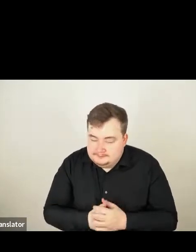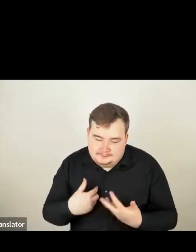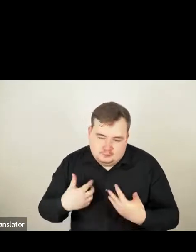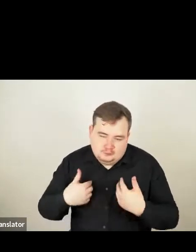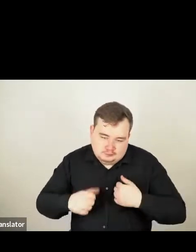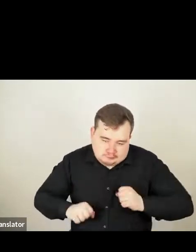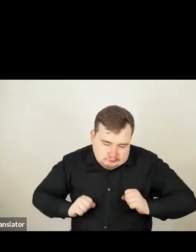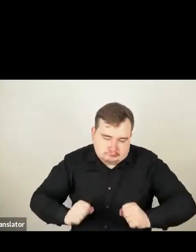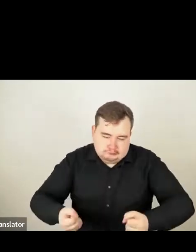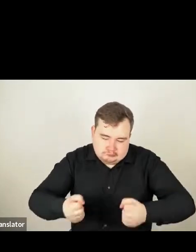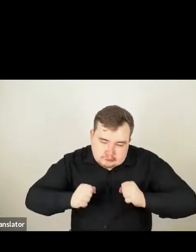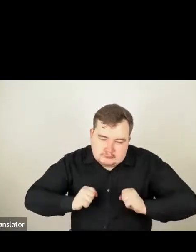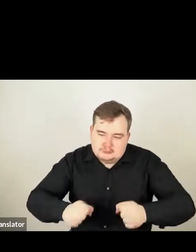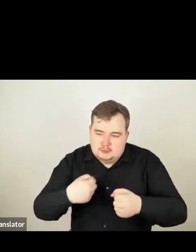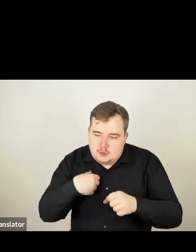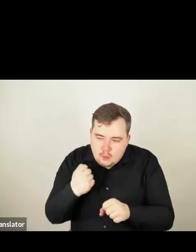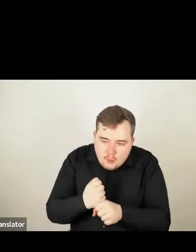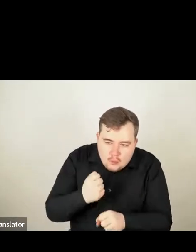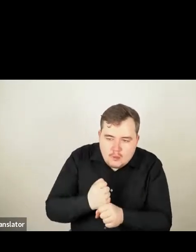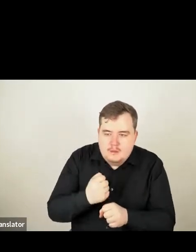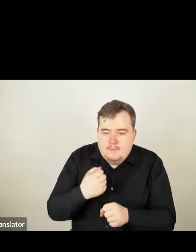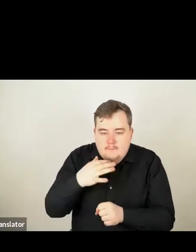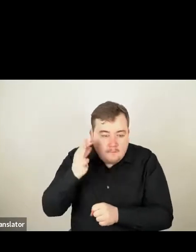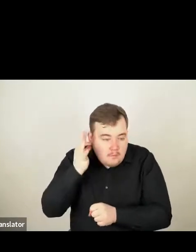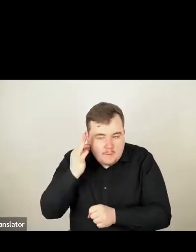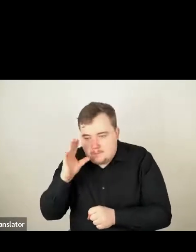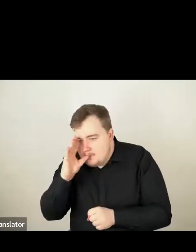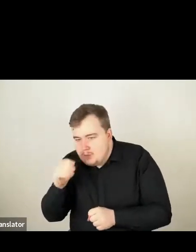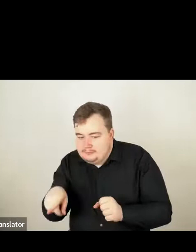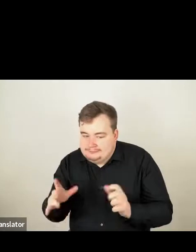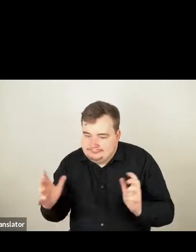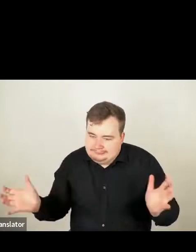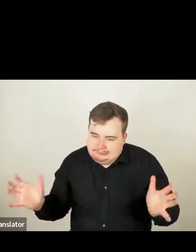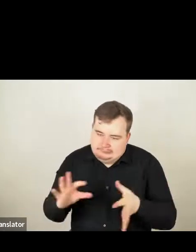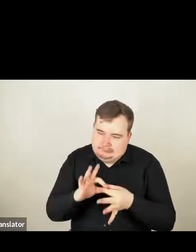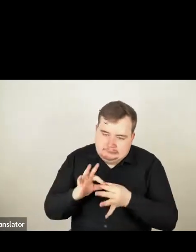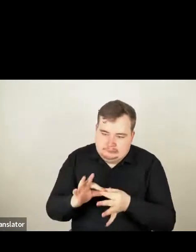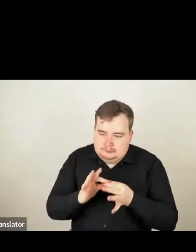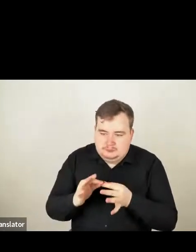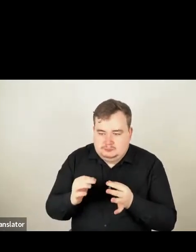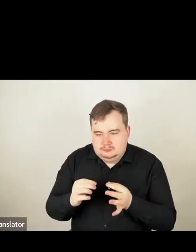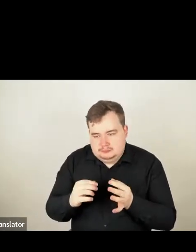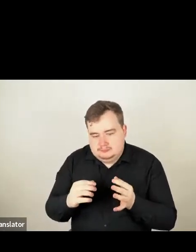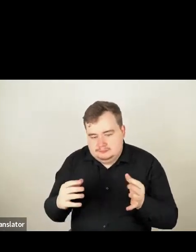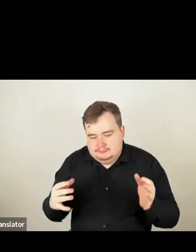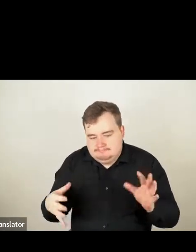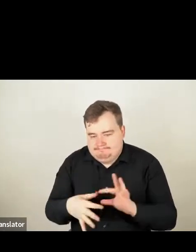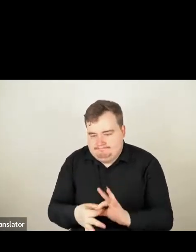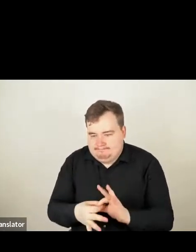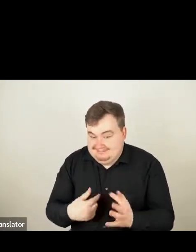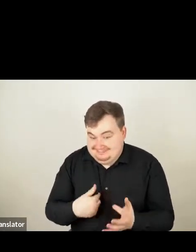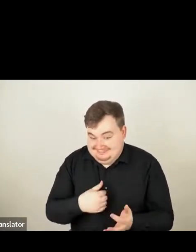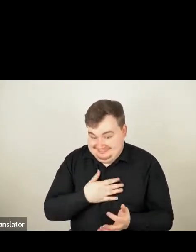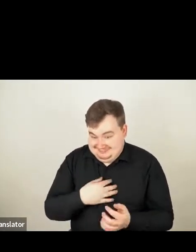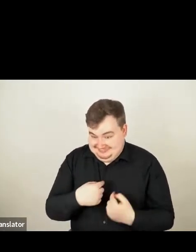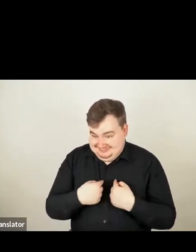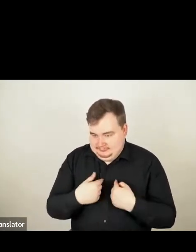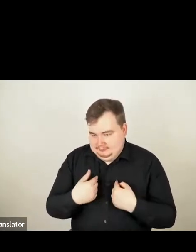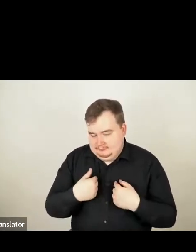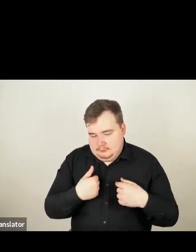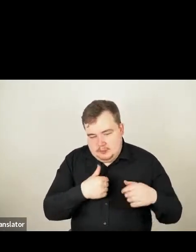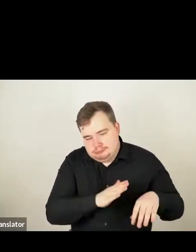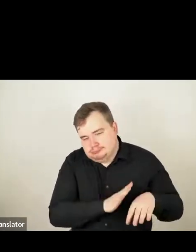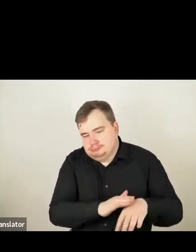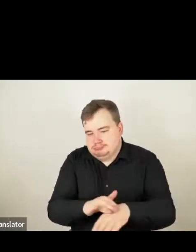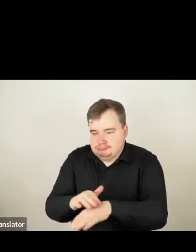women MPs, but in cooperation, of course, with men MPs. I am one of those who have fought for gender equality in Albania,